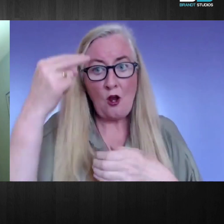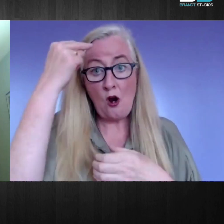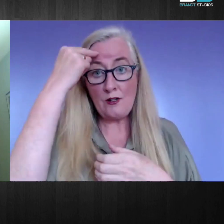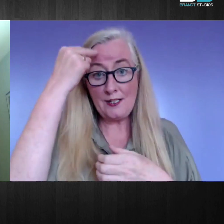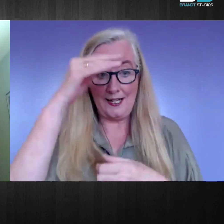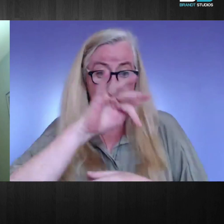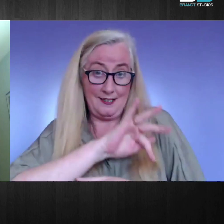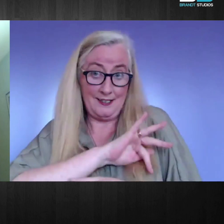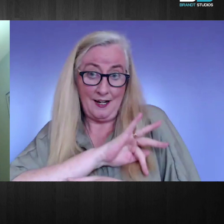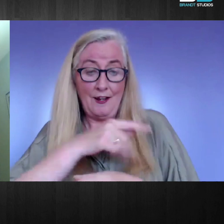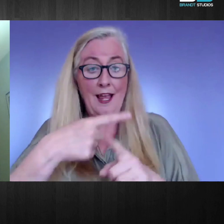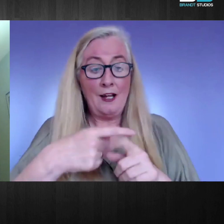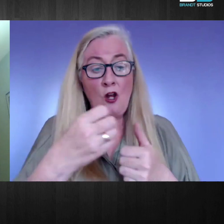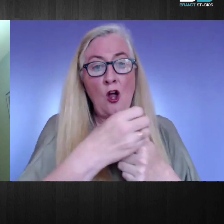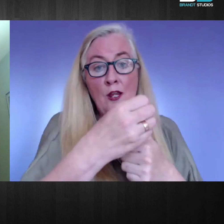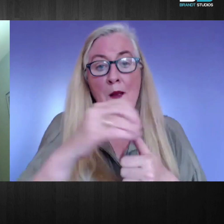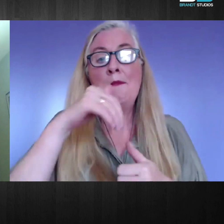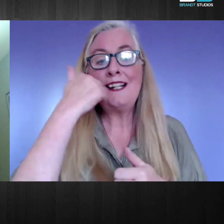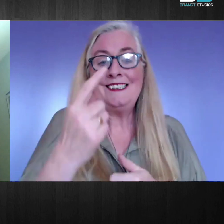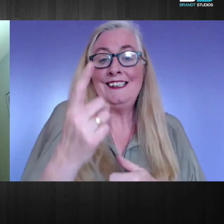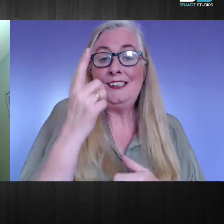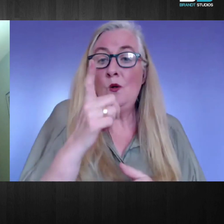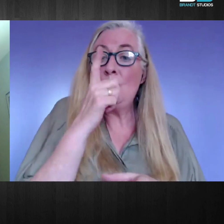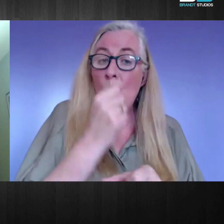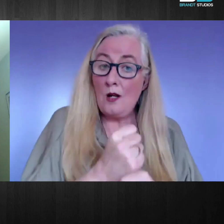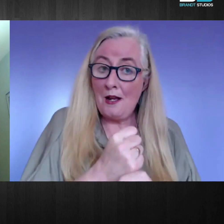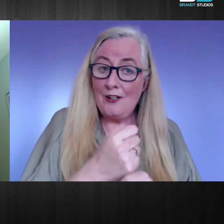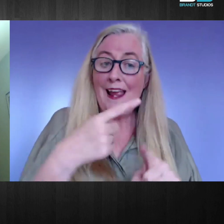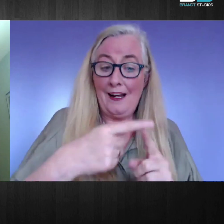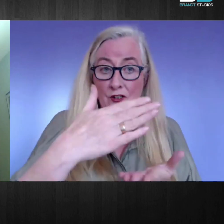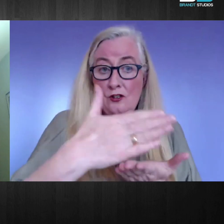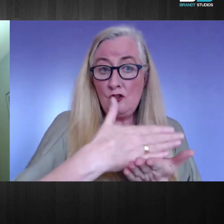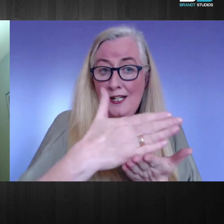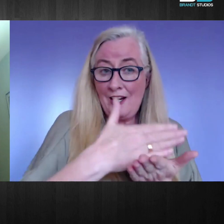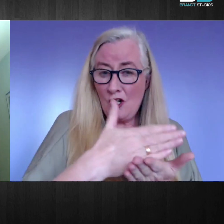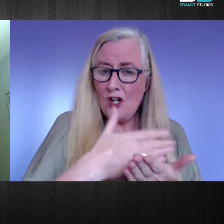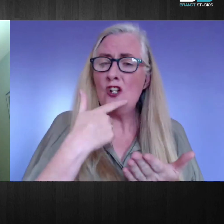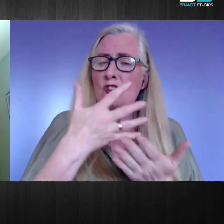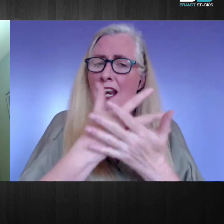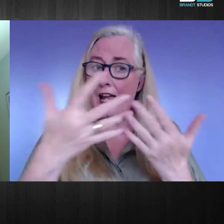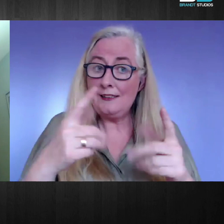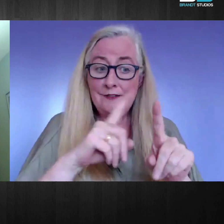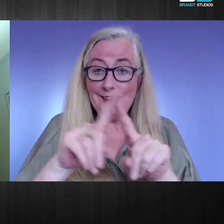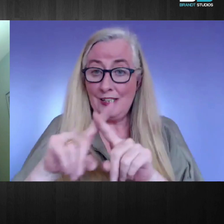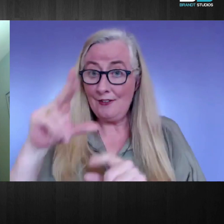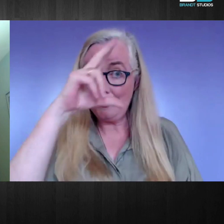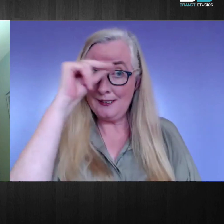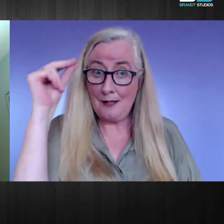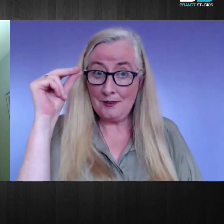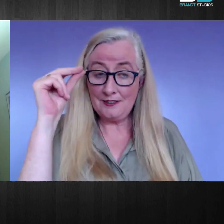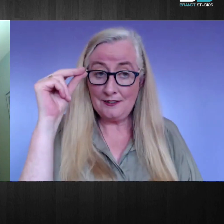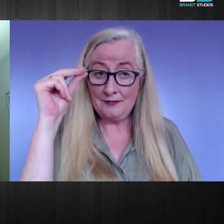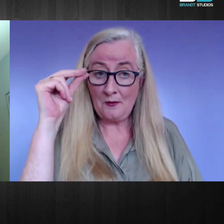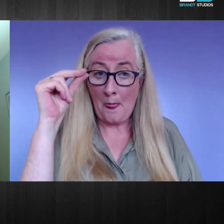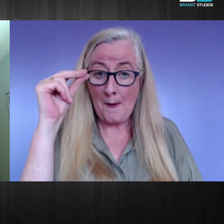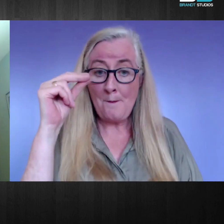each other's stories. There was also a really interesting example in the research by Larkin Byrne and his colleagues down